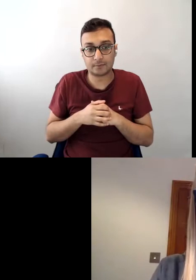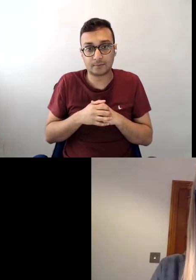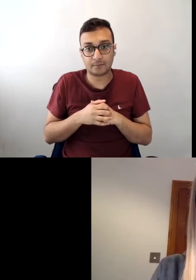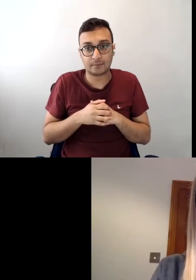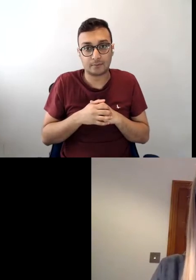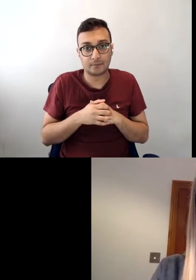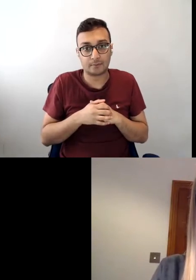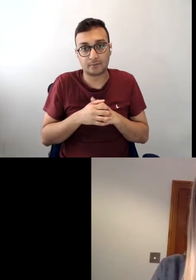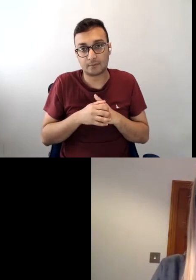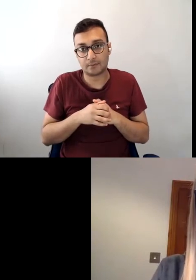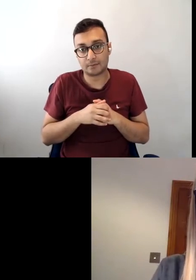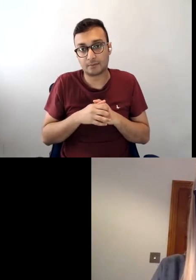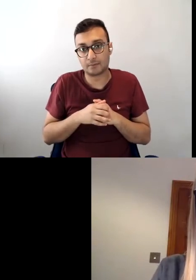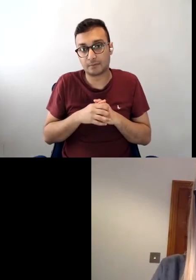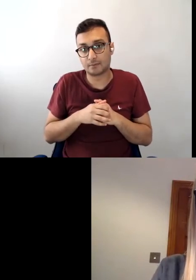prepared an